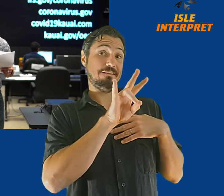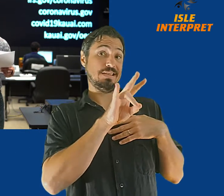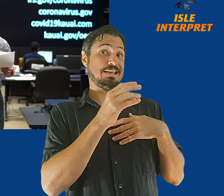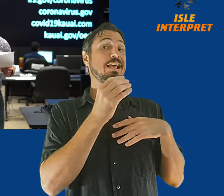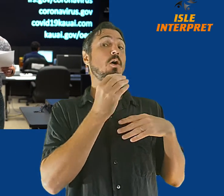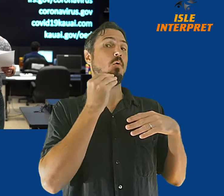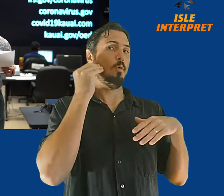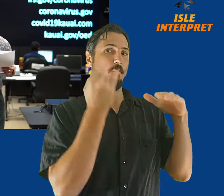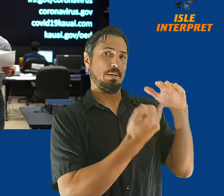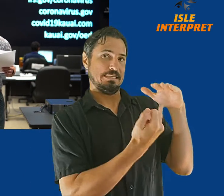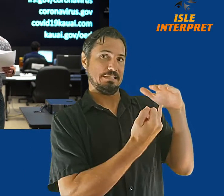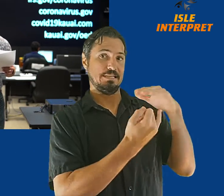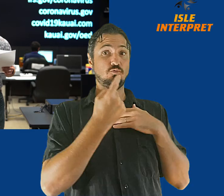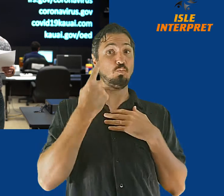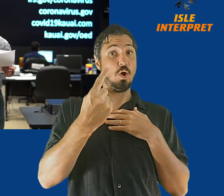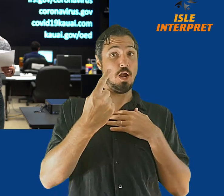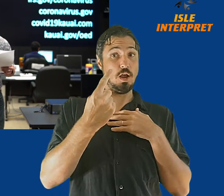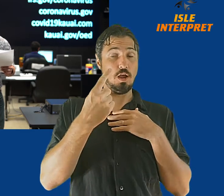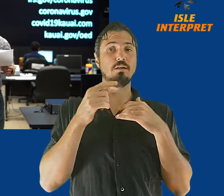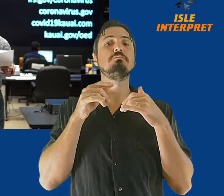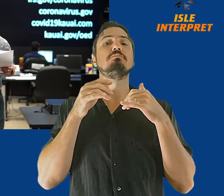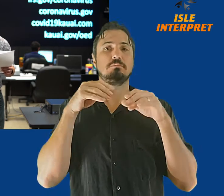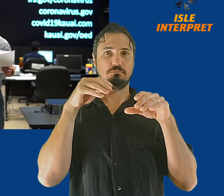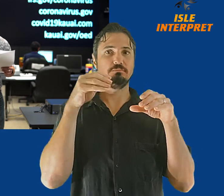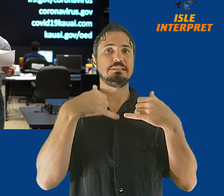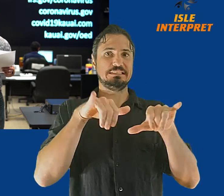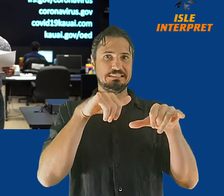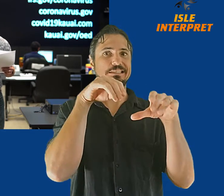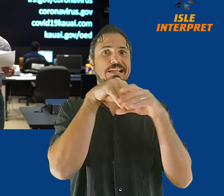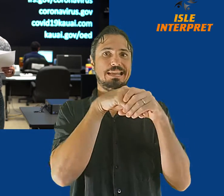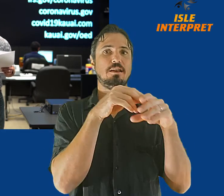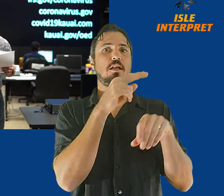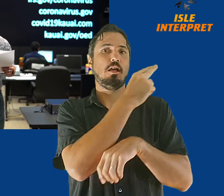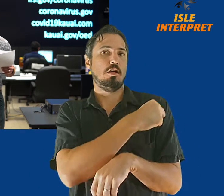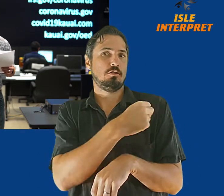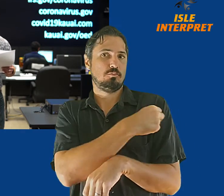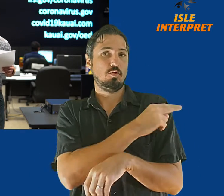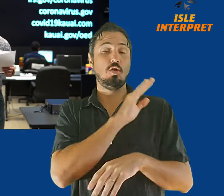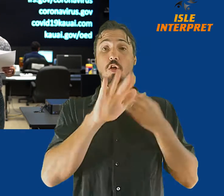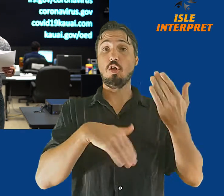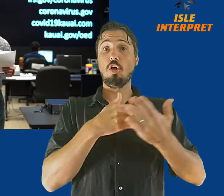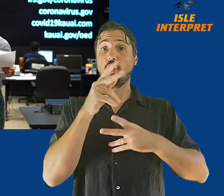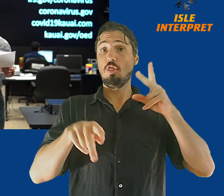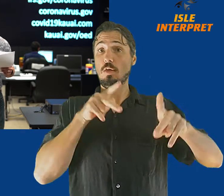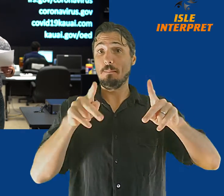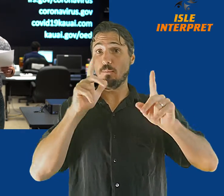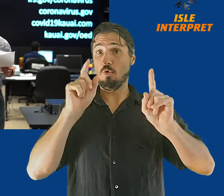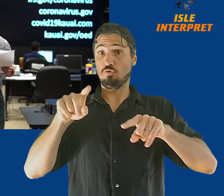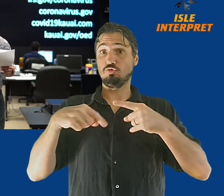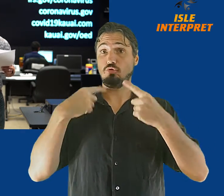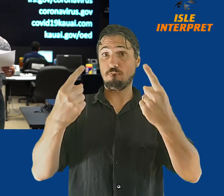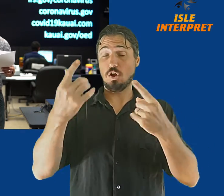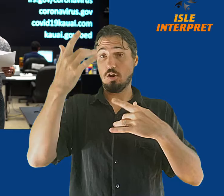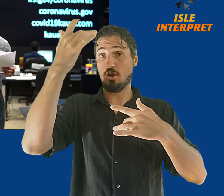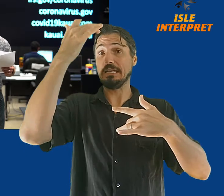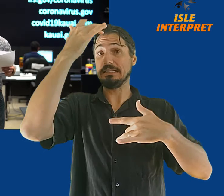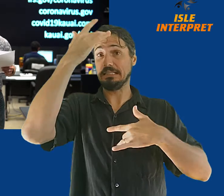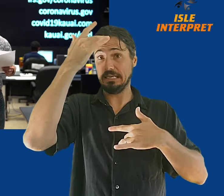hospital. All of Kauai's cases still are travel related, and there is no evidence of community